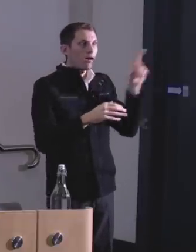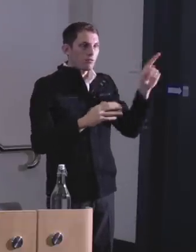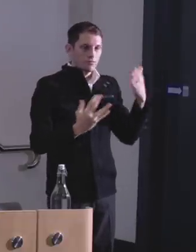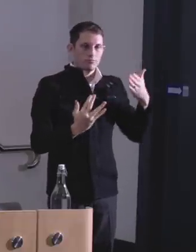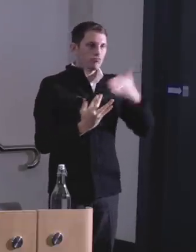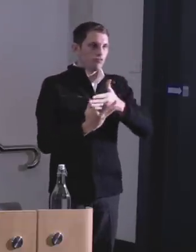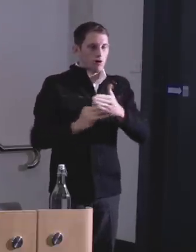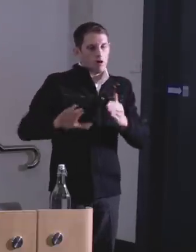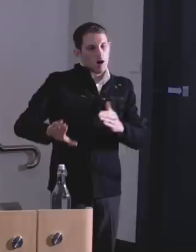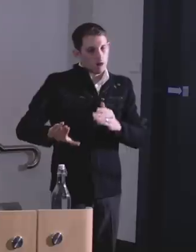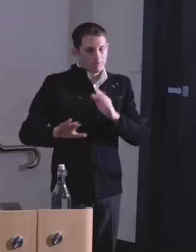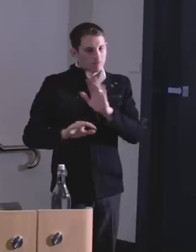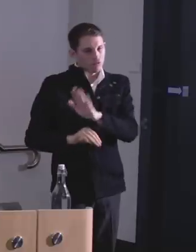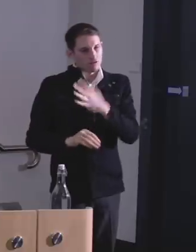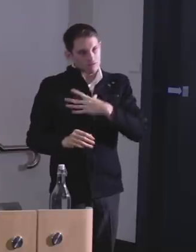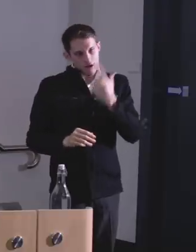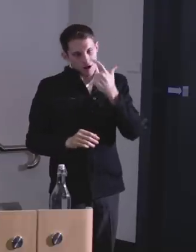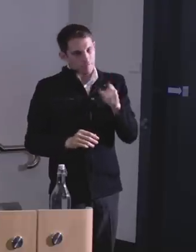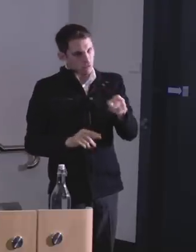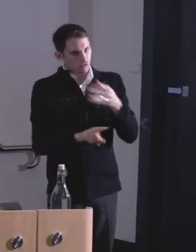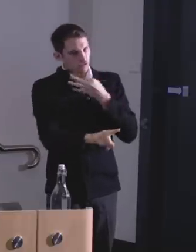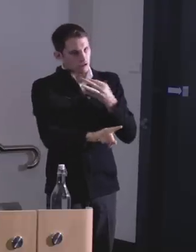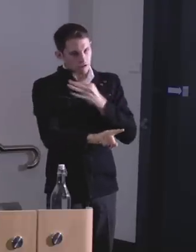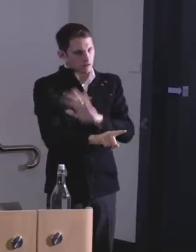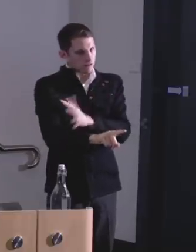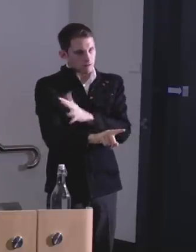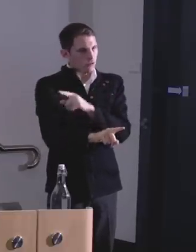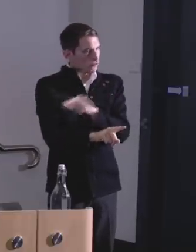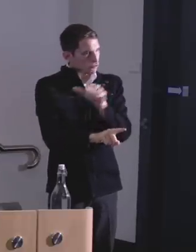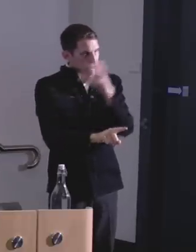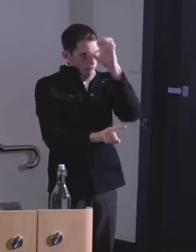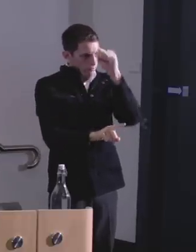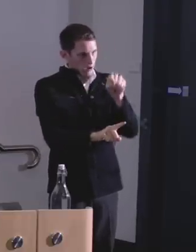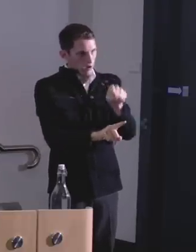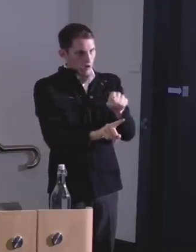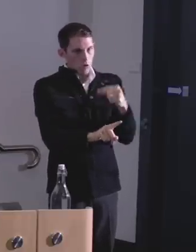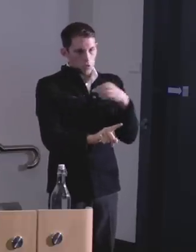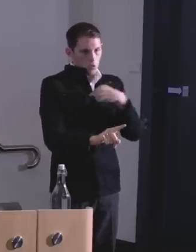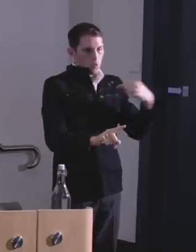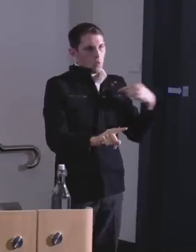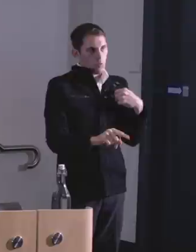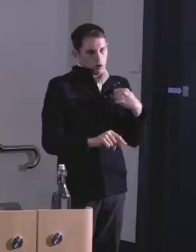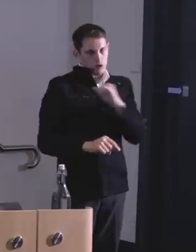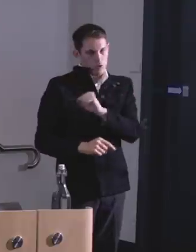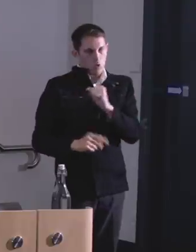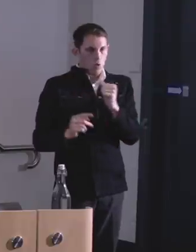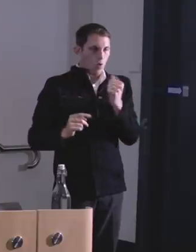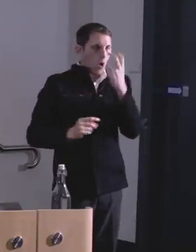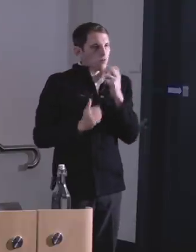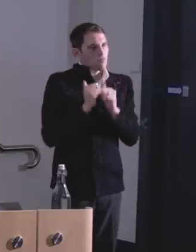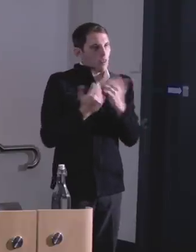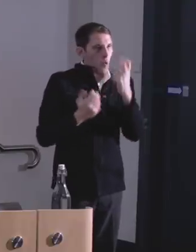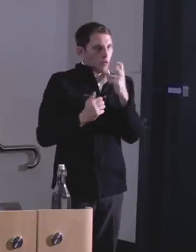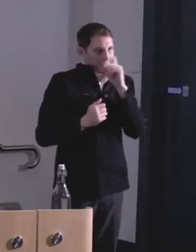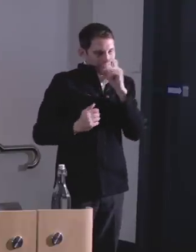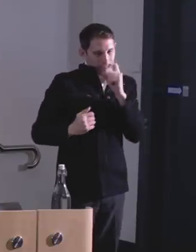oh, you really need to be careful. You should remember that we are your older brothers or